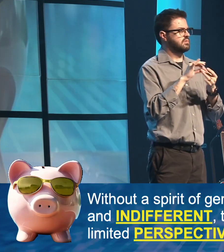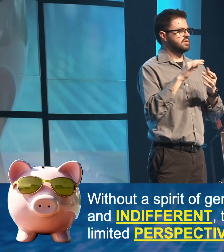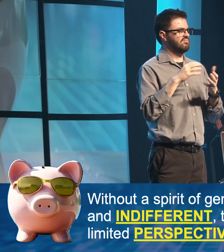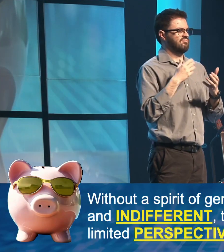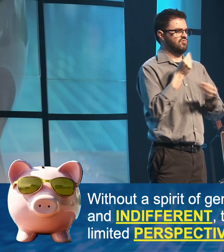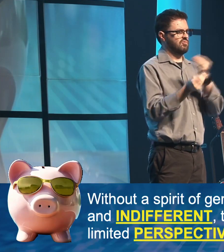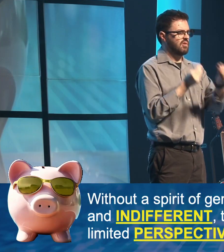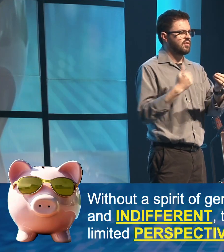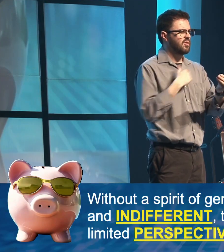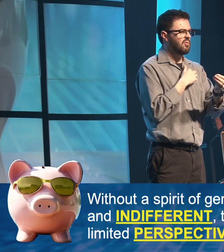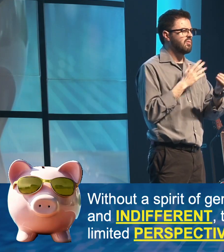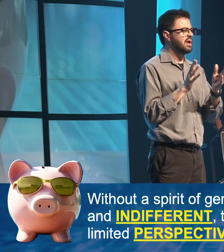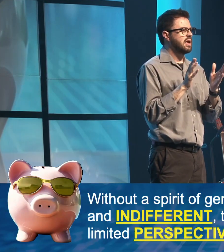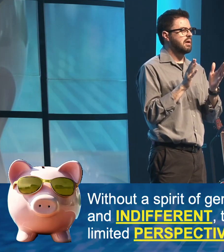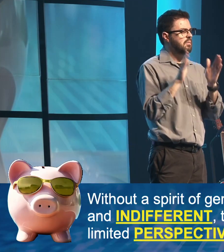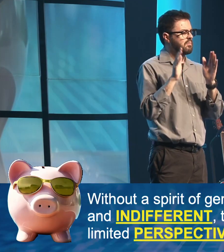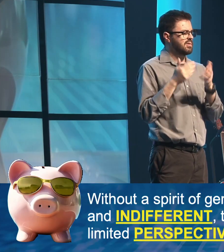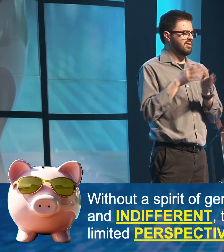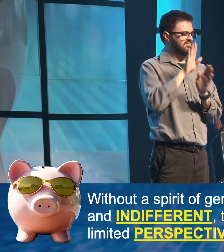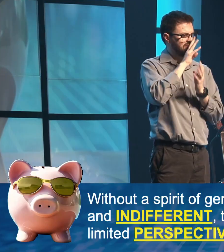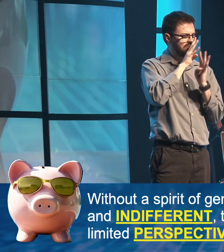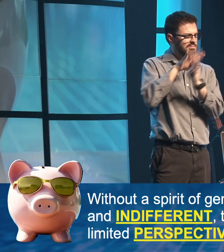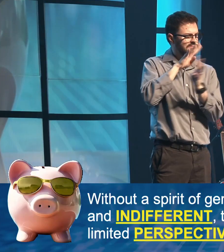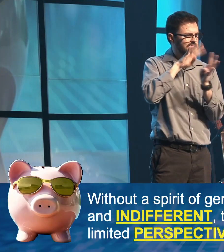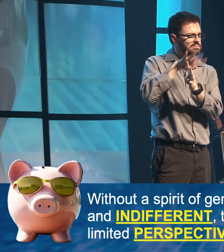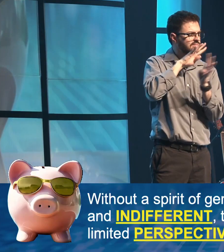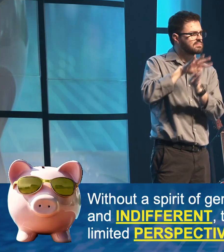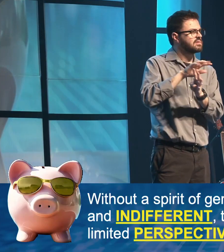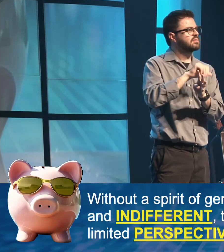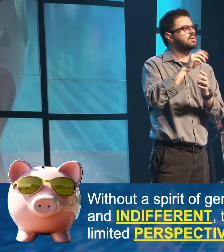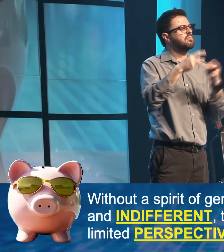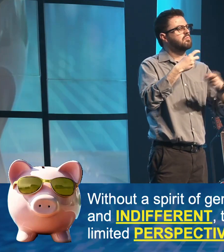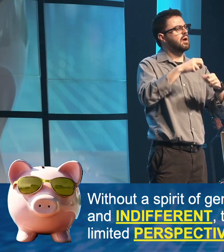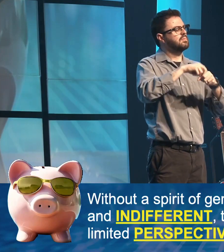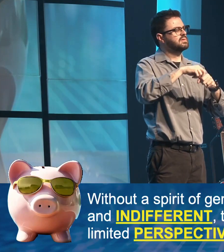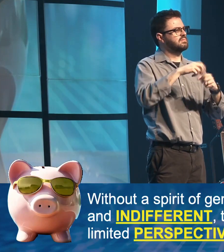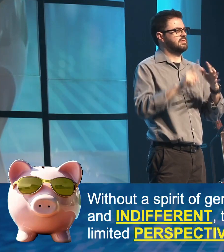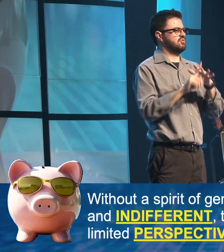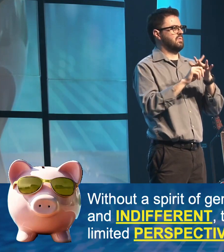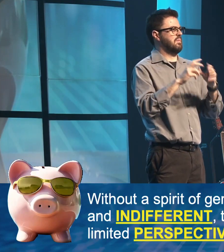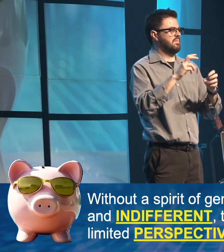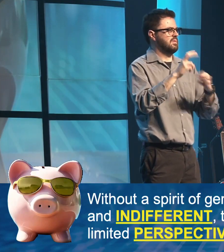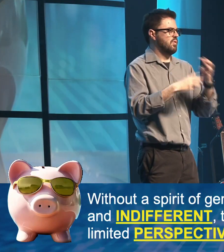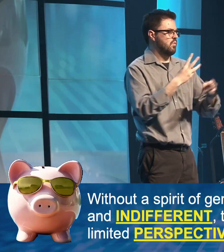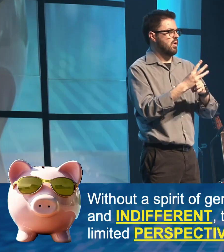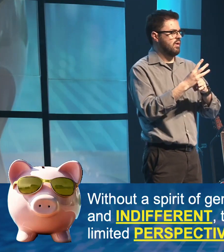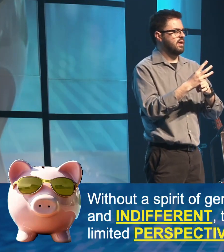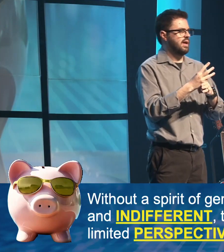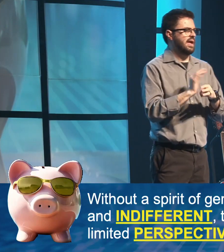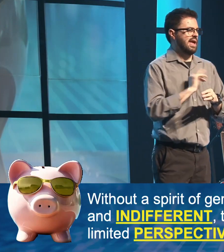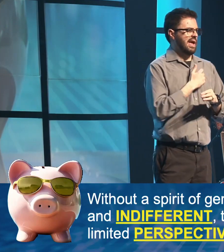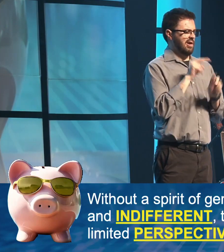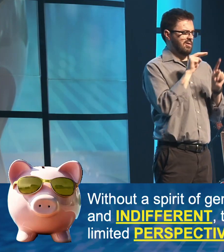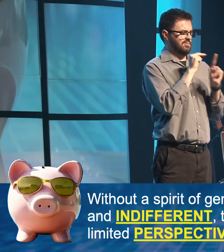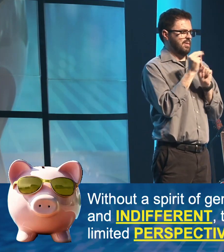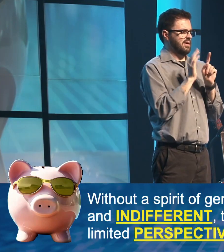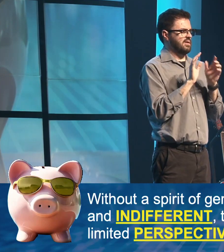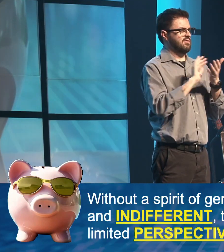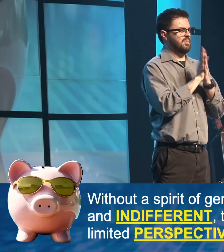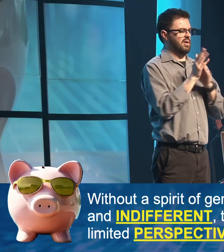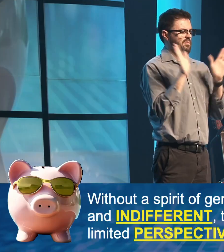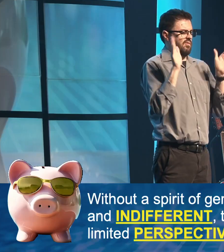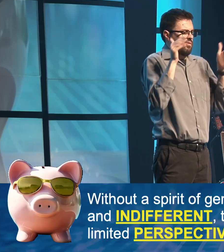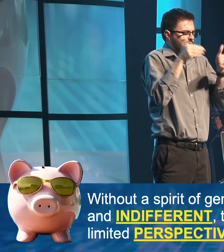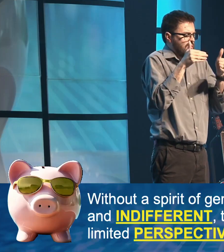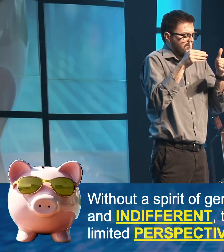world. And we become trapped by a very limited perspective. And that limited perspective usually doesn't go beyond